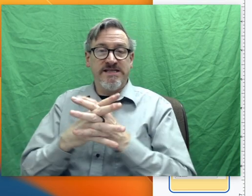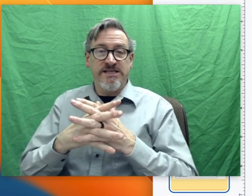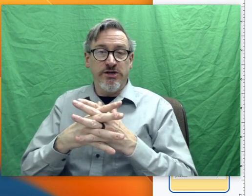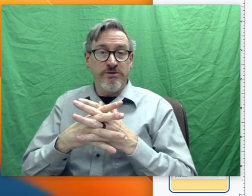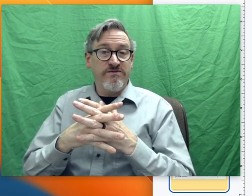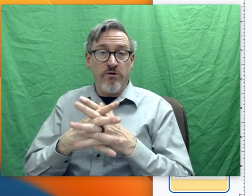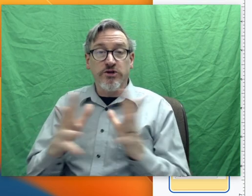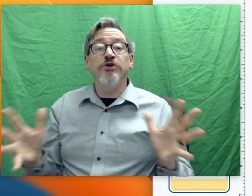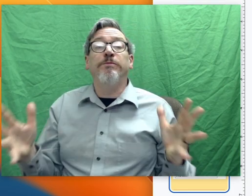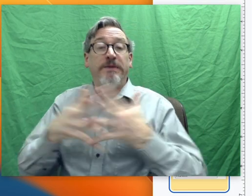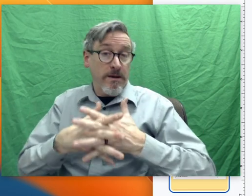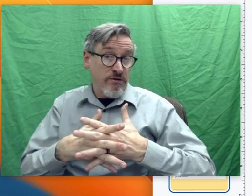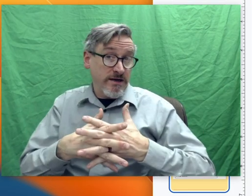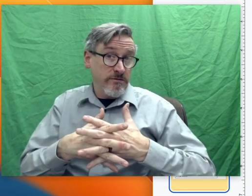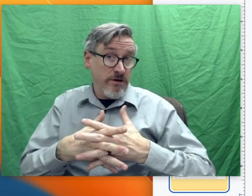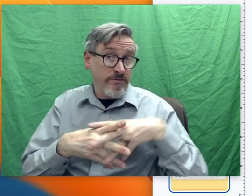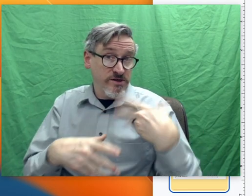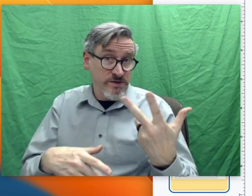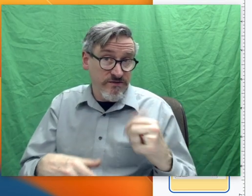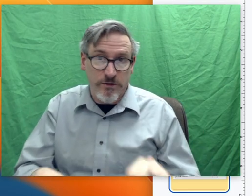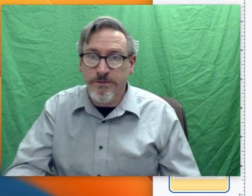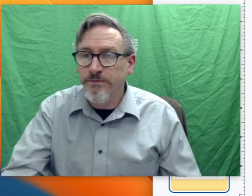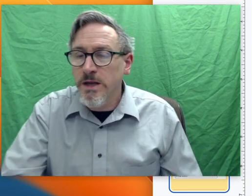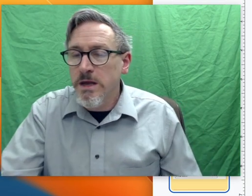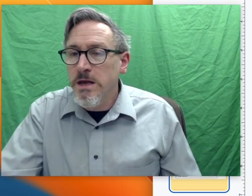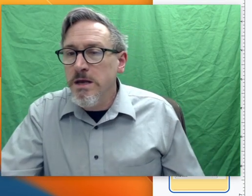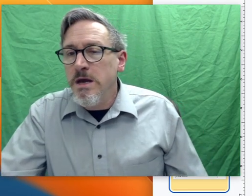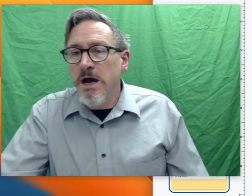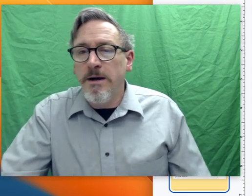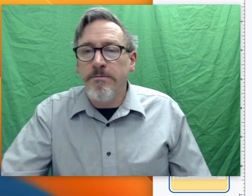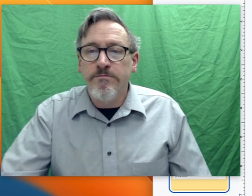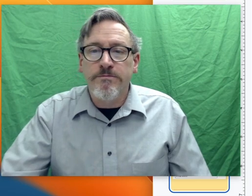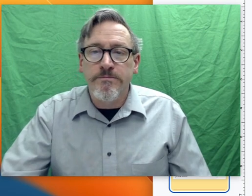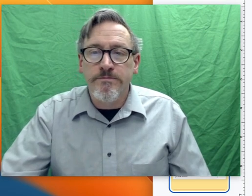time, this is used for to become pregnant, right? So the verb.